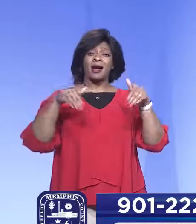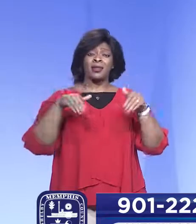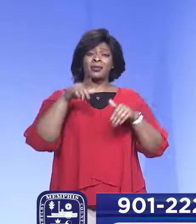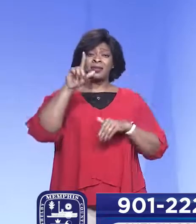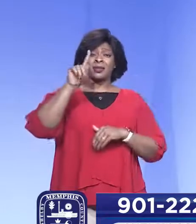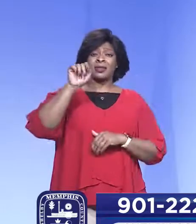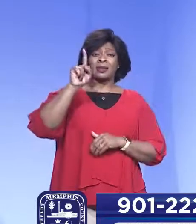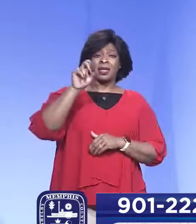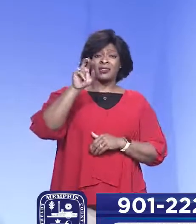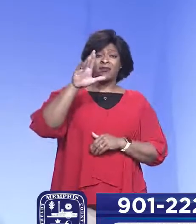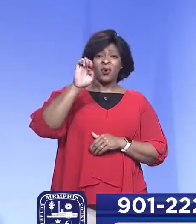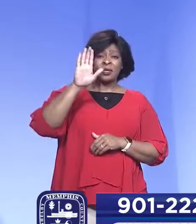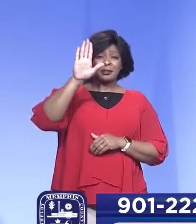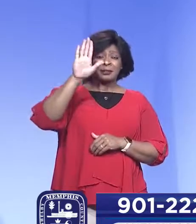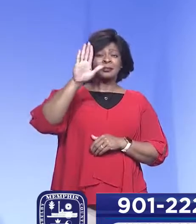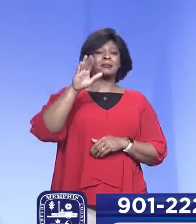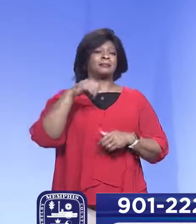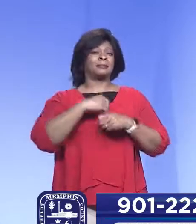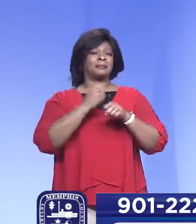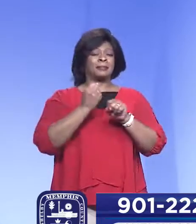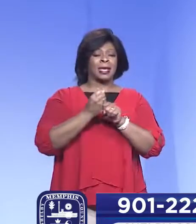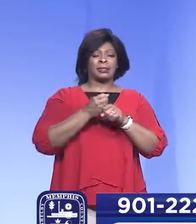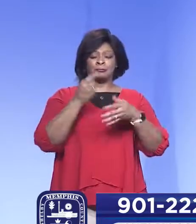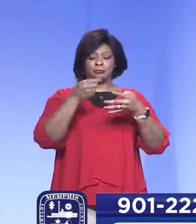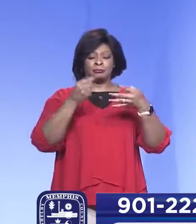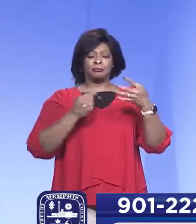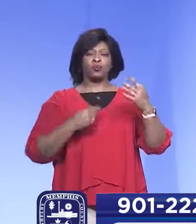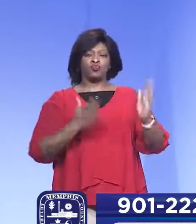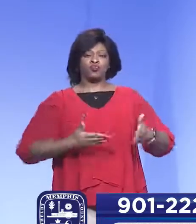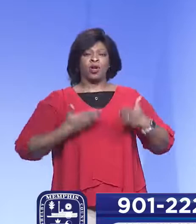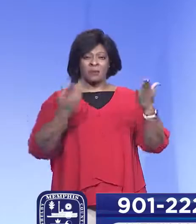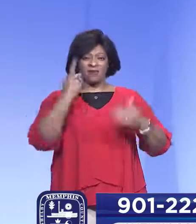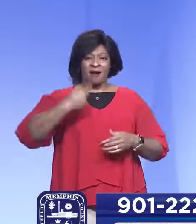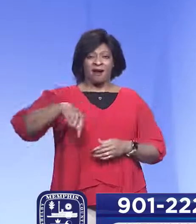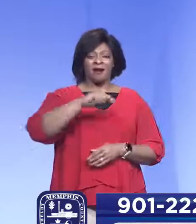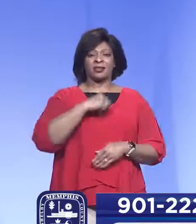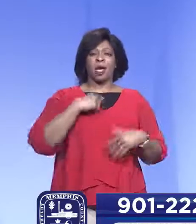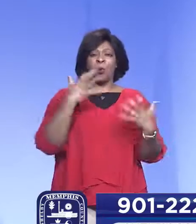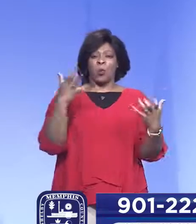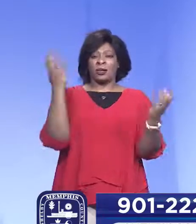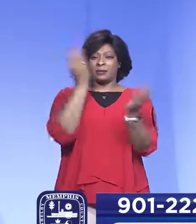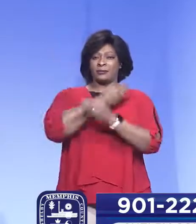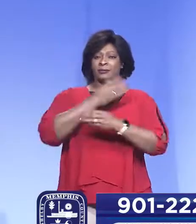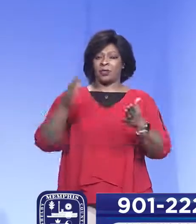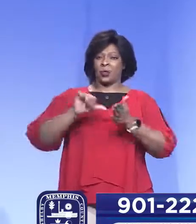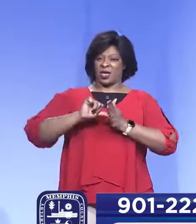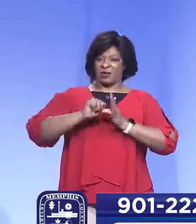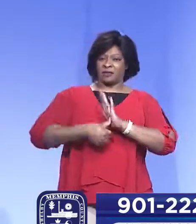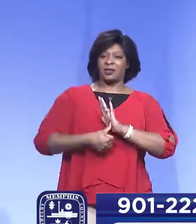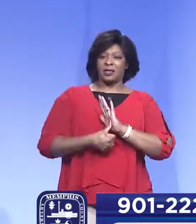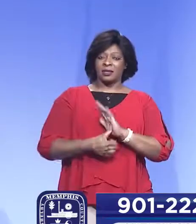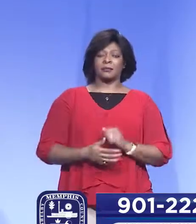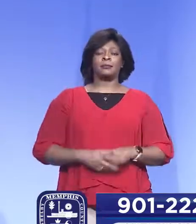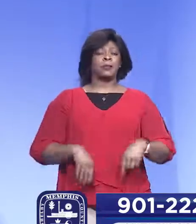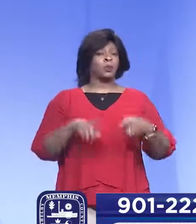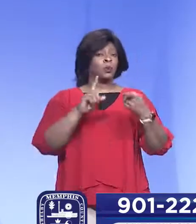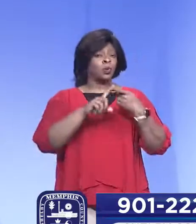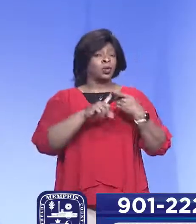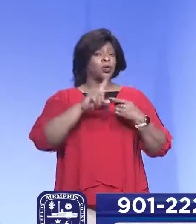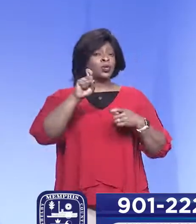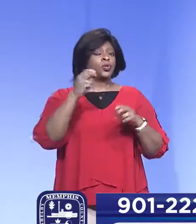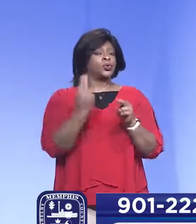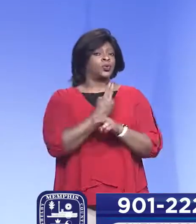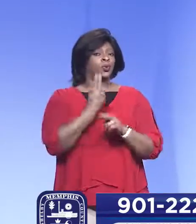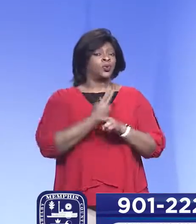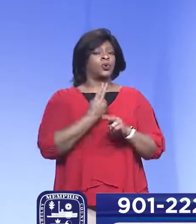Force makes the following recommendations that I want to emphasize. One is that we should